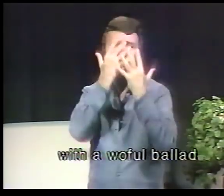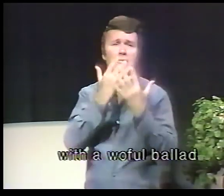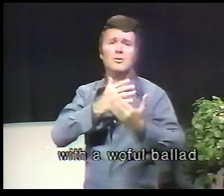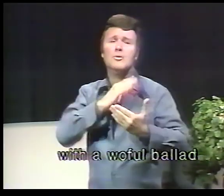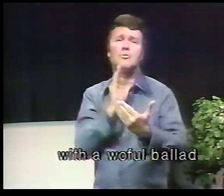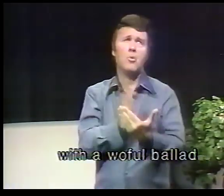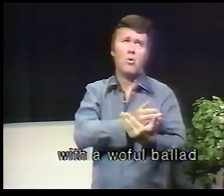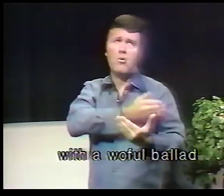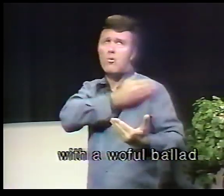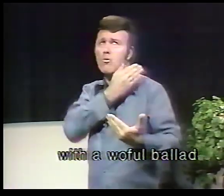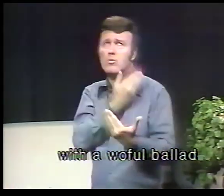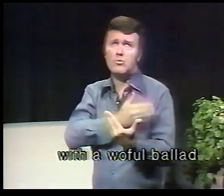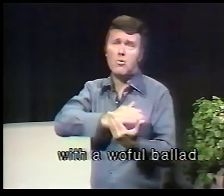with a woeful ballad,